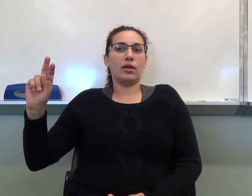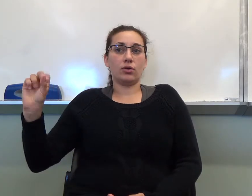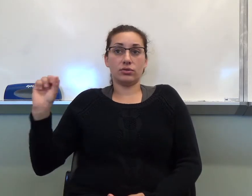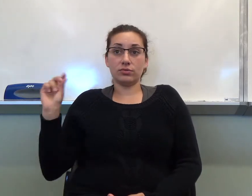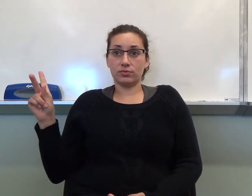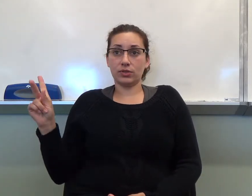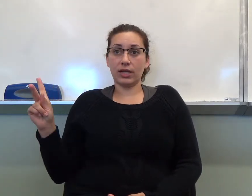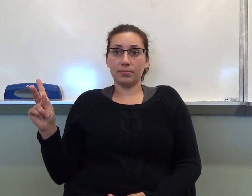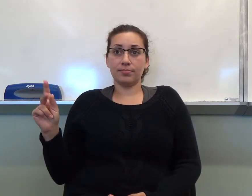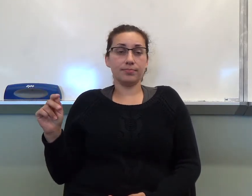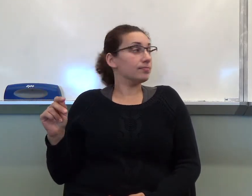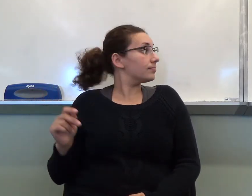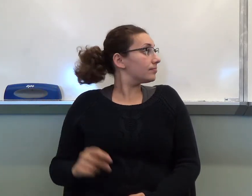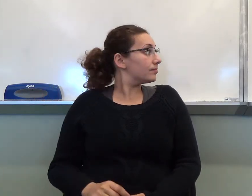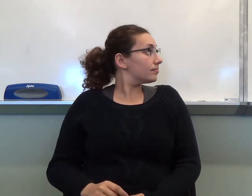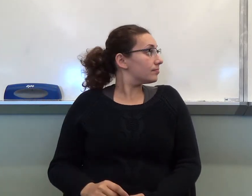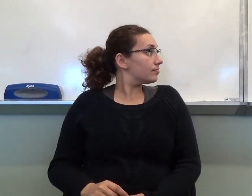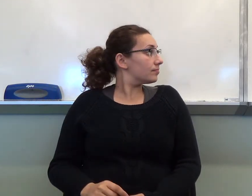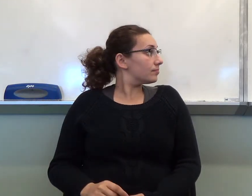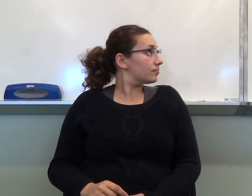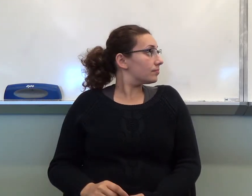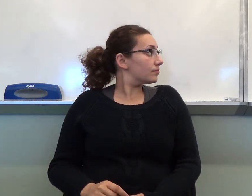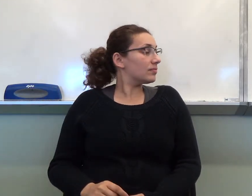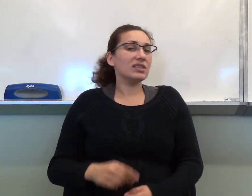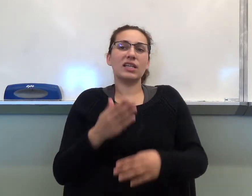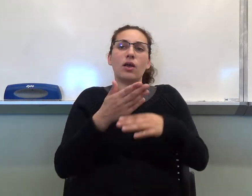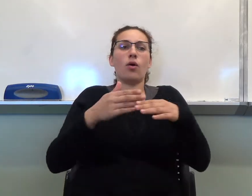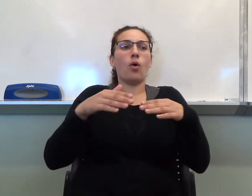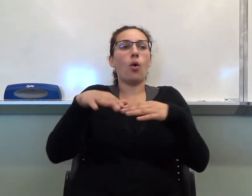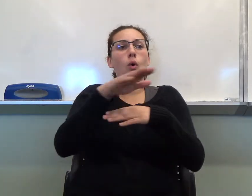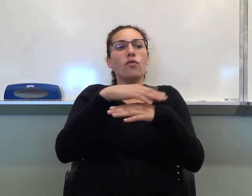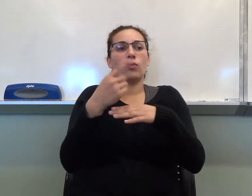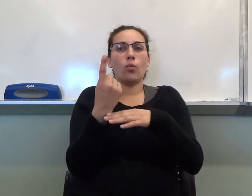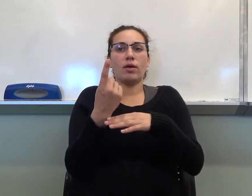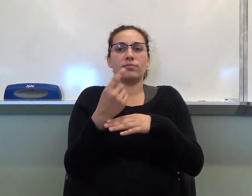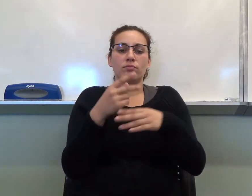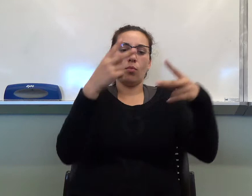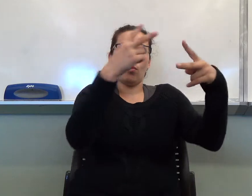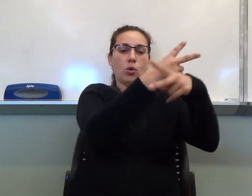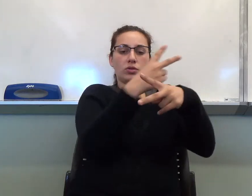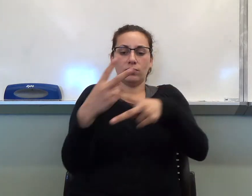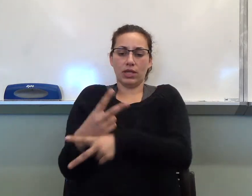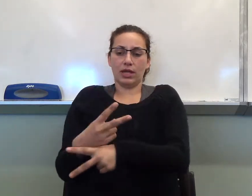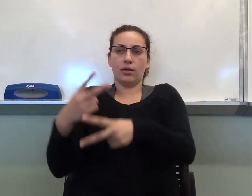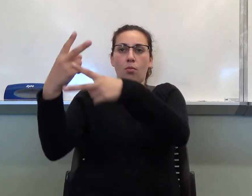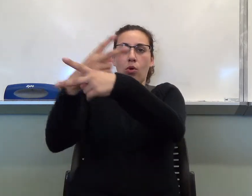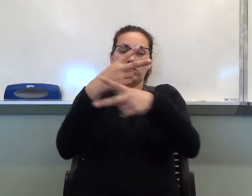Okay, again, you can think of that as being over 1, multiply tops, multiply bottoms. So the end result is 15